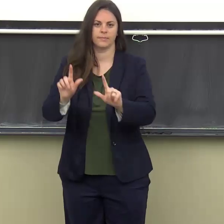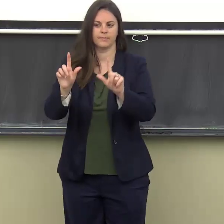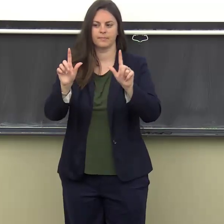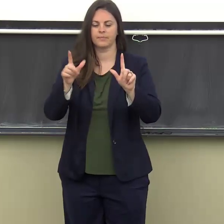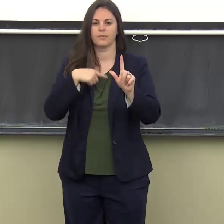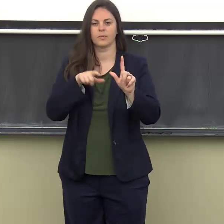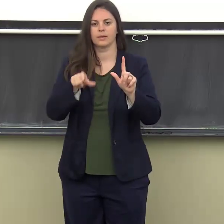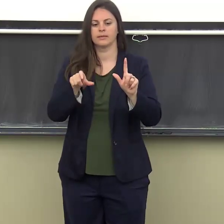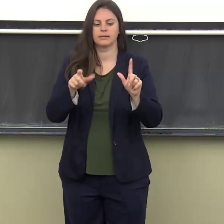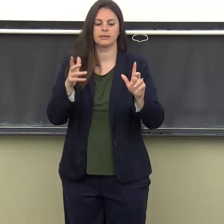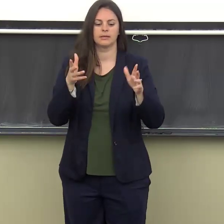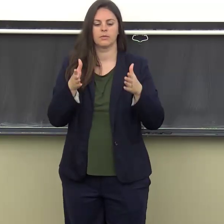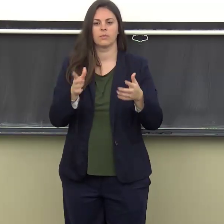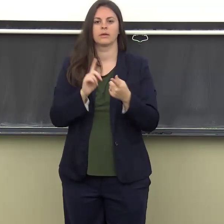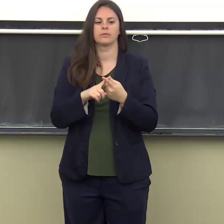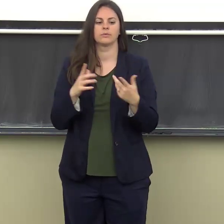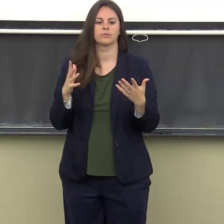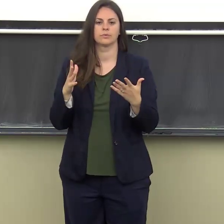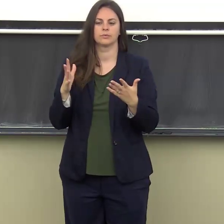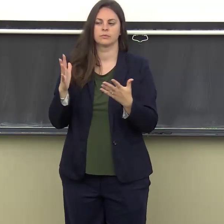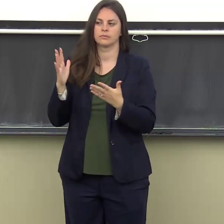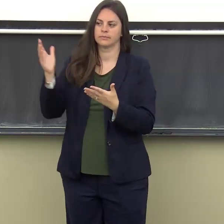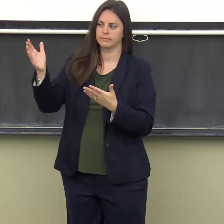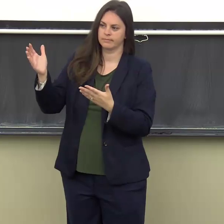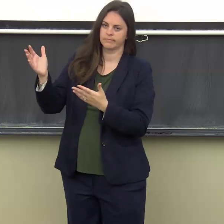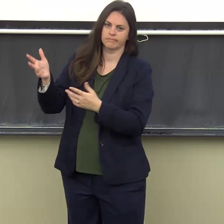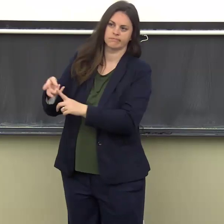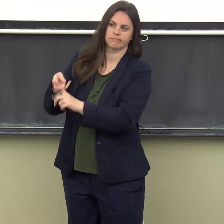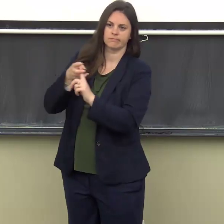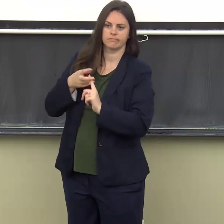way to bring in new perspectives.